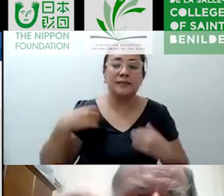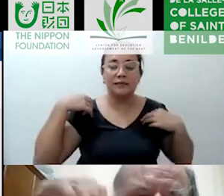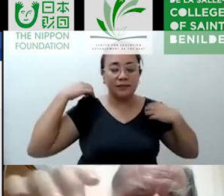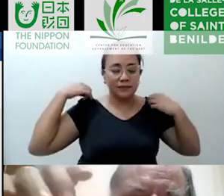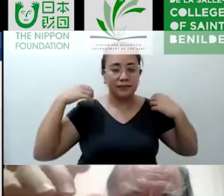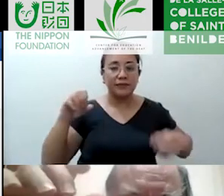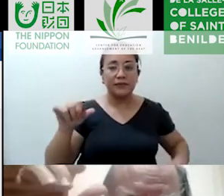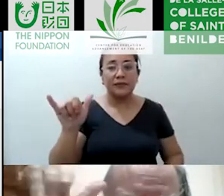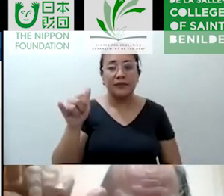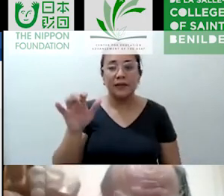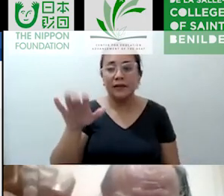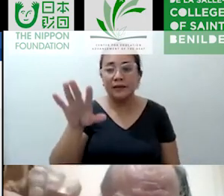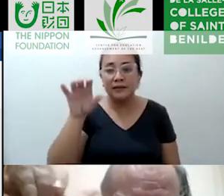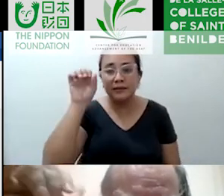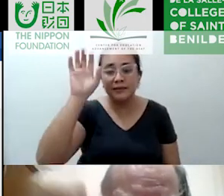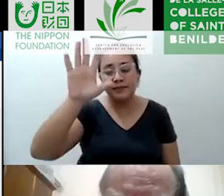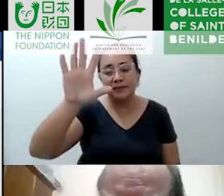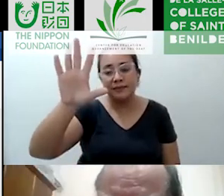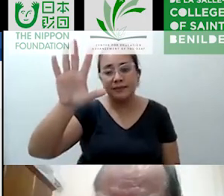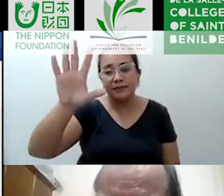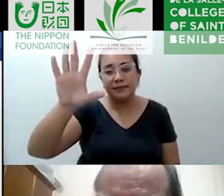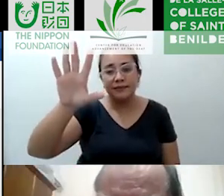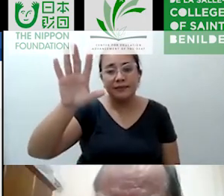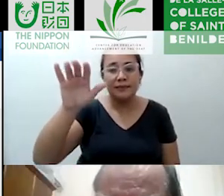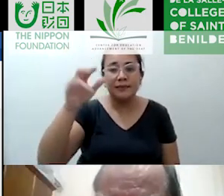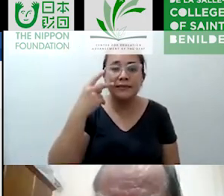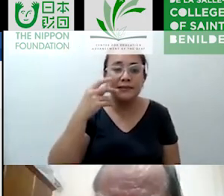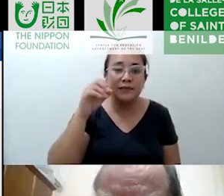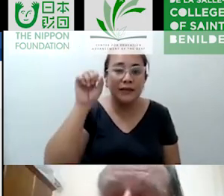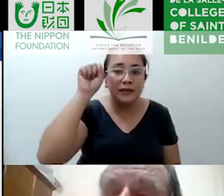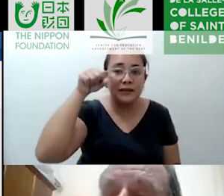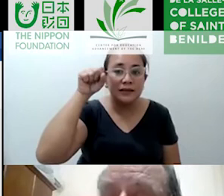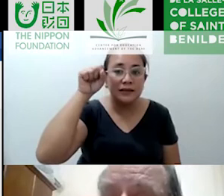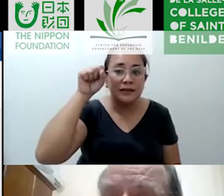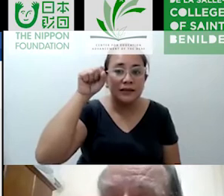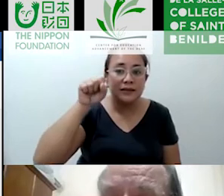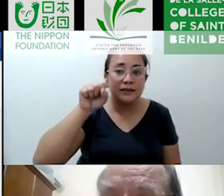Okay, let's let Shock have the Y hand shape and go through 4 more.